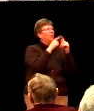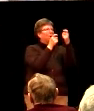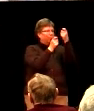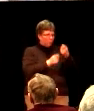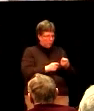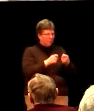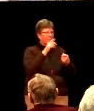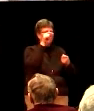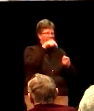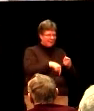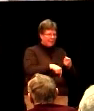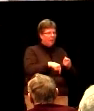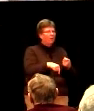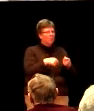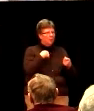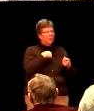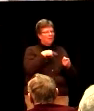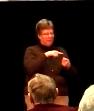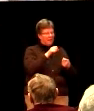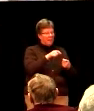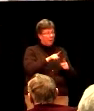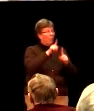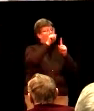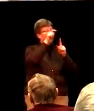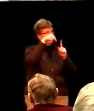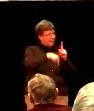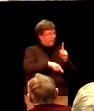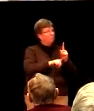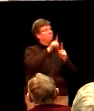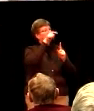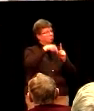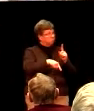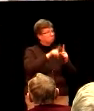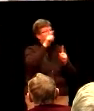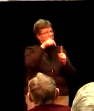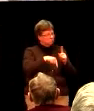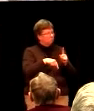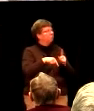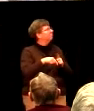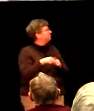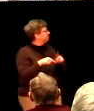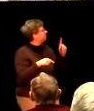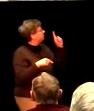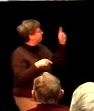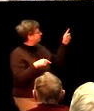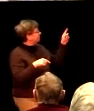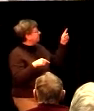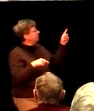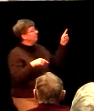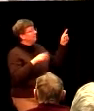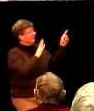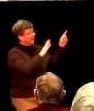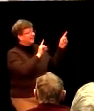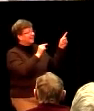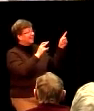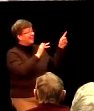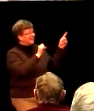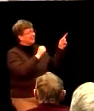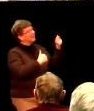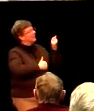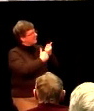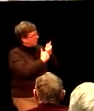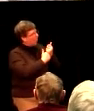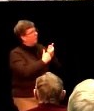down. But we can have them go up and down repeatedly, which is kind of fun. And Max Inger's senior thesis is funded by NASA. And he went